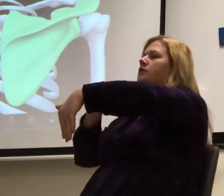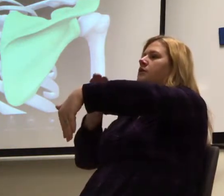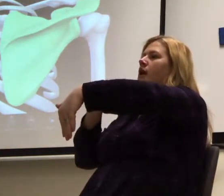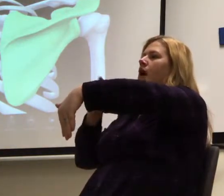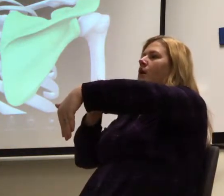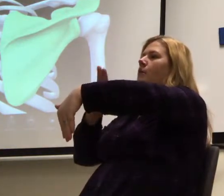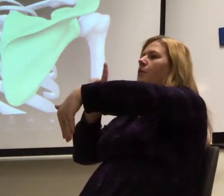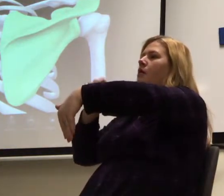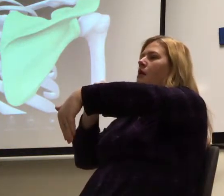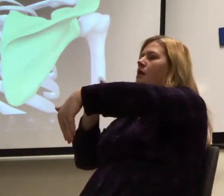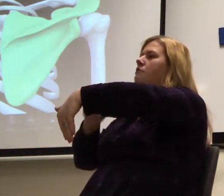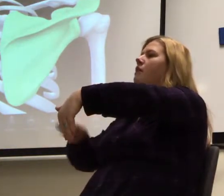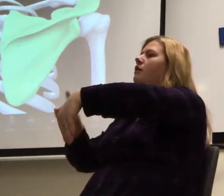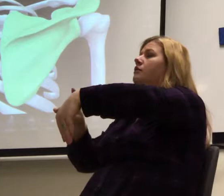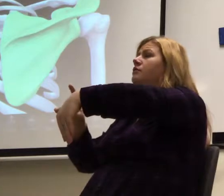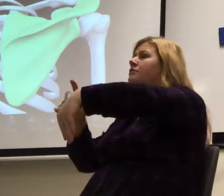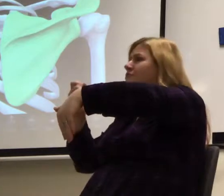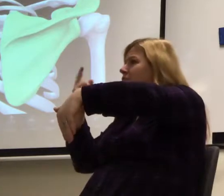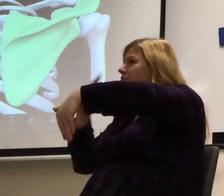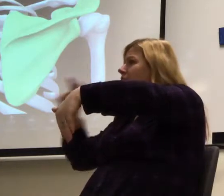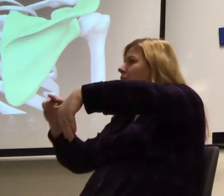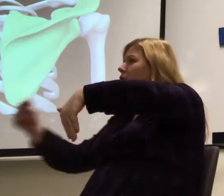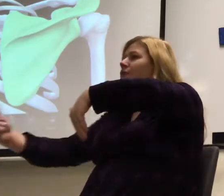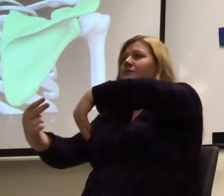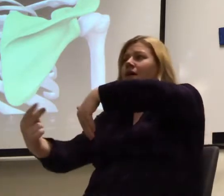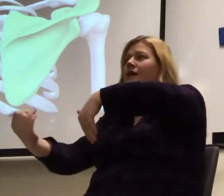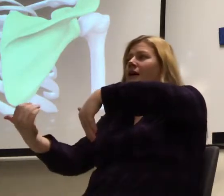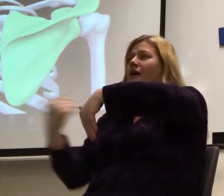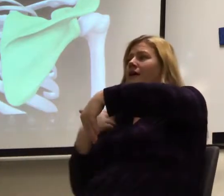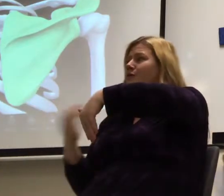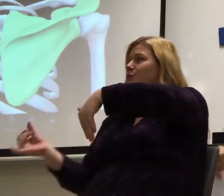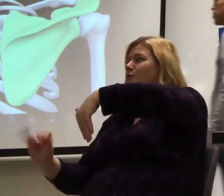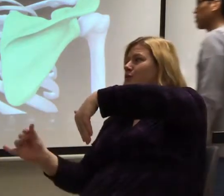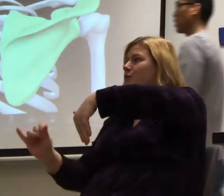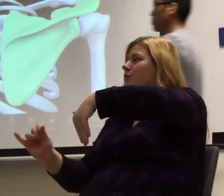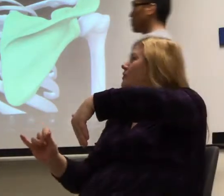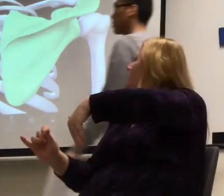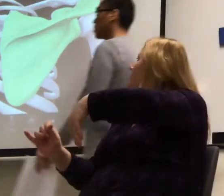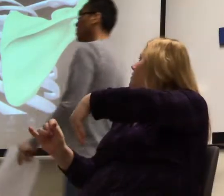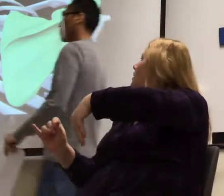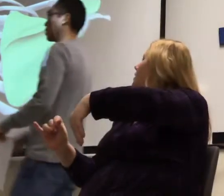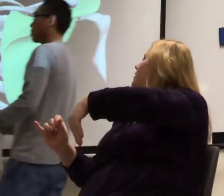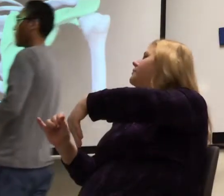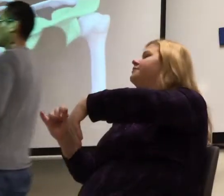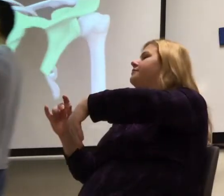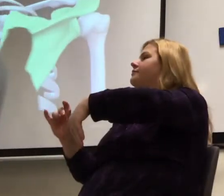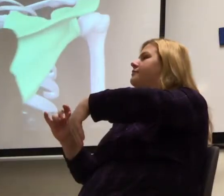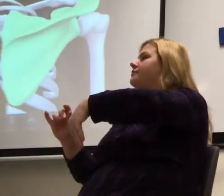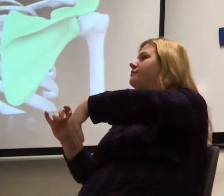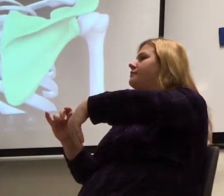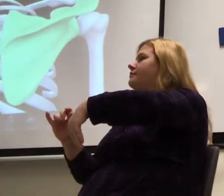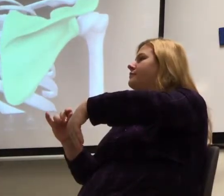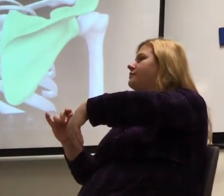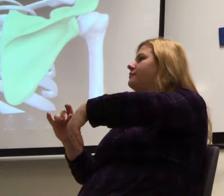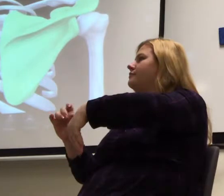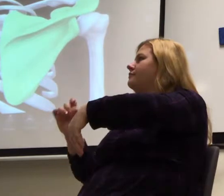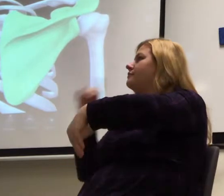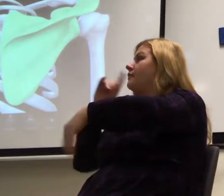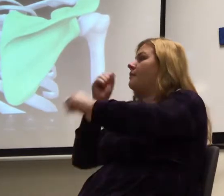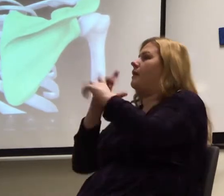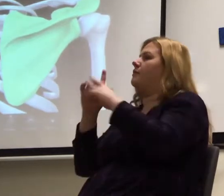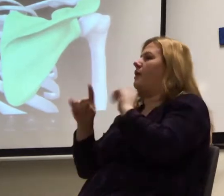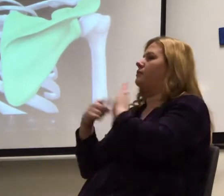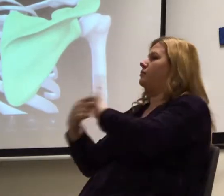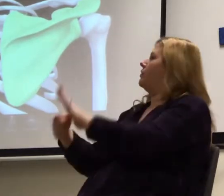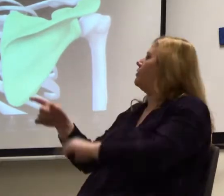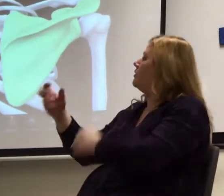another, the other side. Like, you know, imagine, don't imagine, I'll just do it. So it's like,